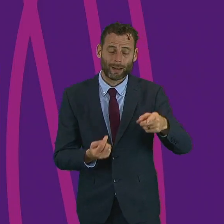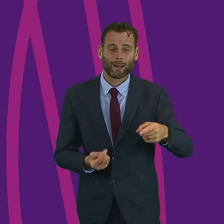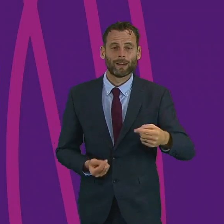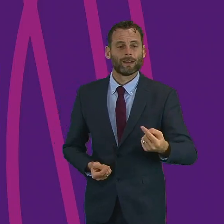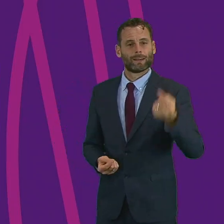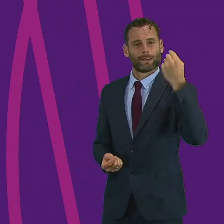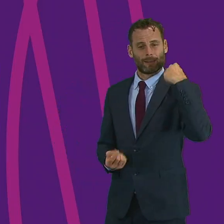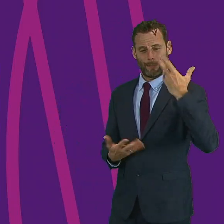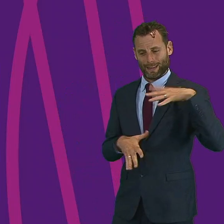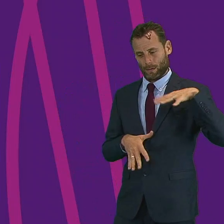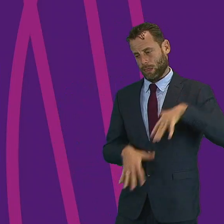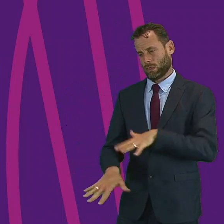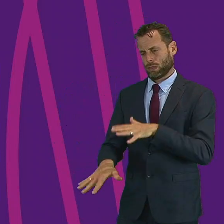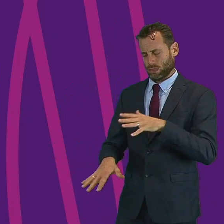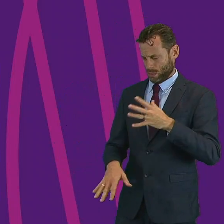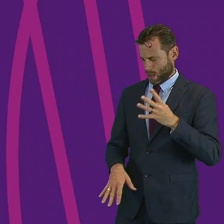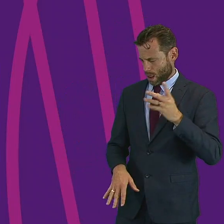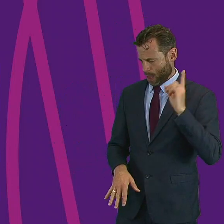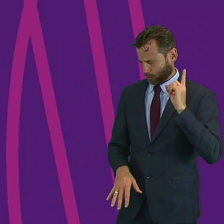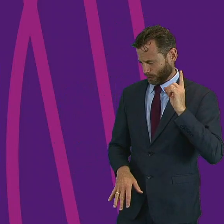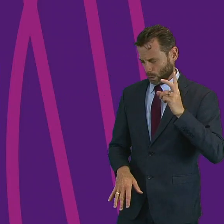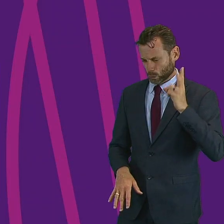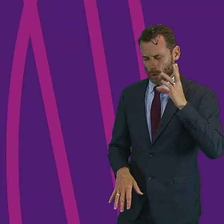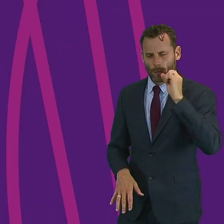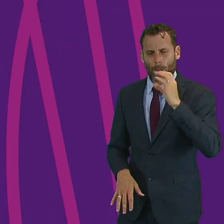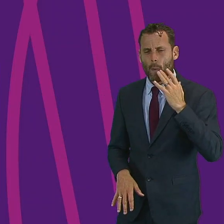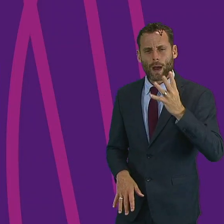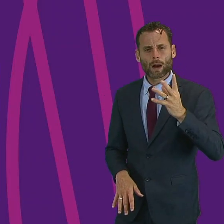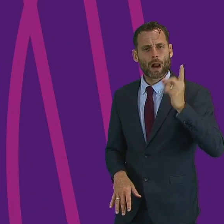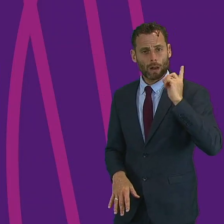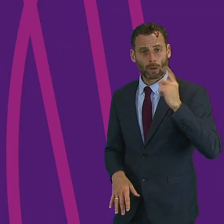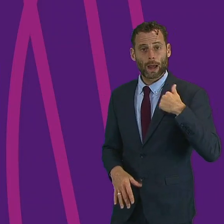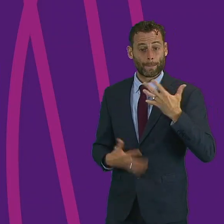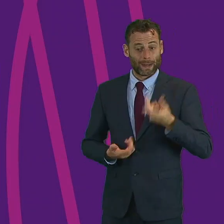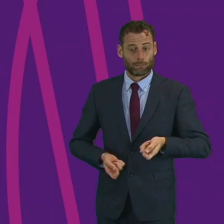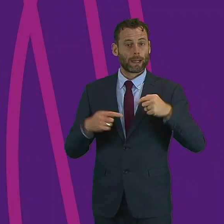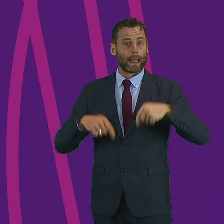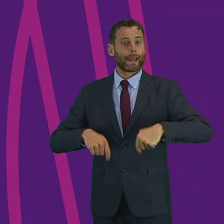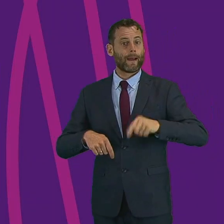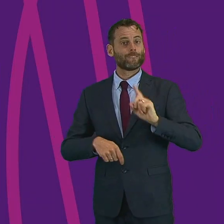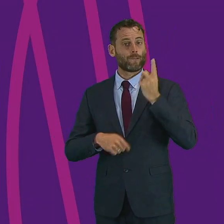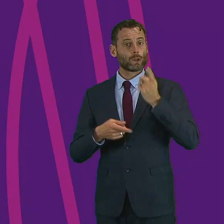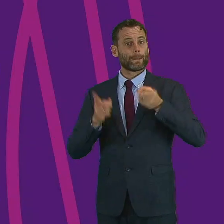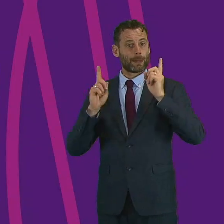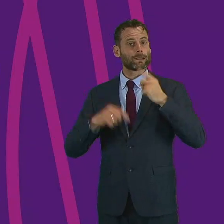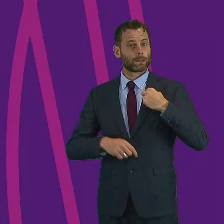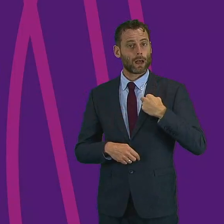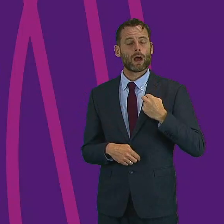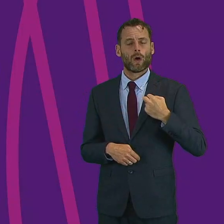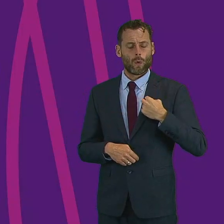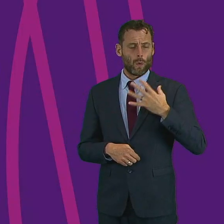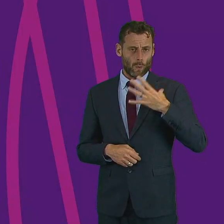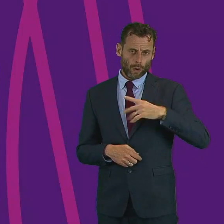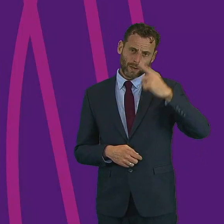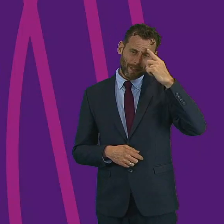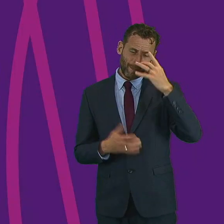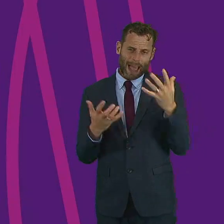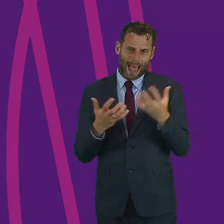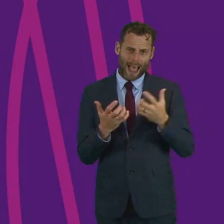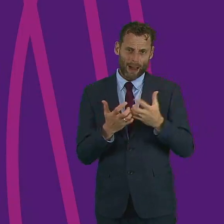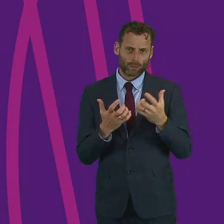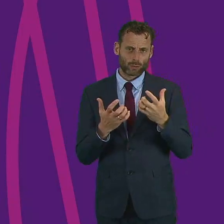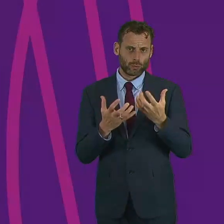Tories, who seem to have the highest tolerance of all of these dreadful things that the UK Government does of anybody, but many people, even on their